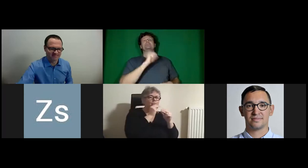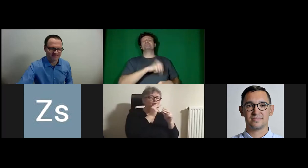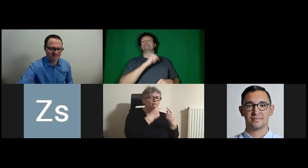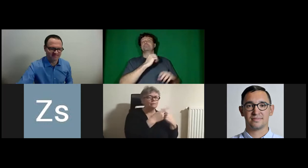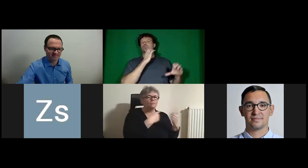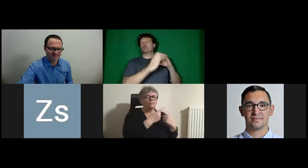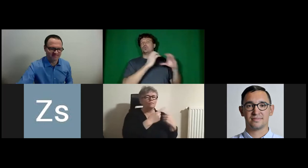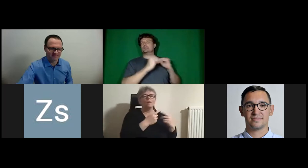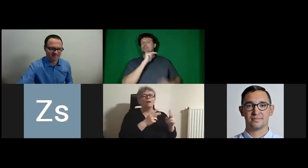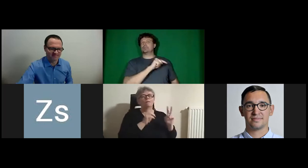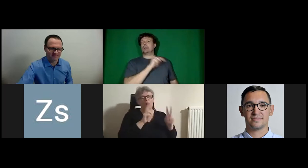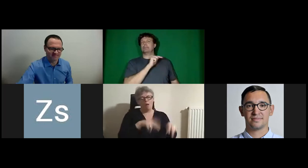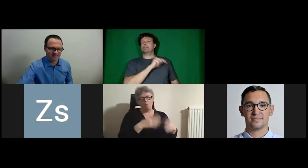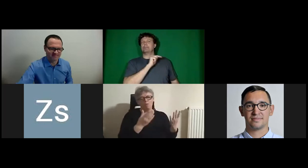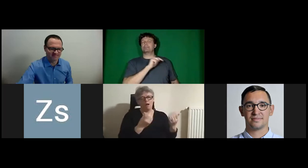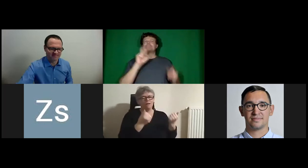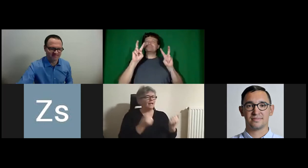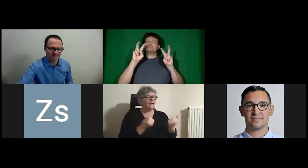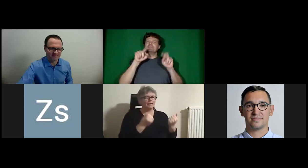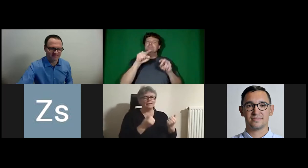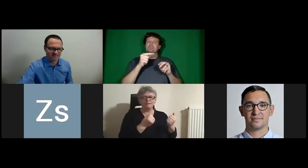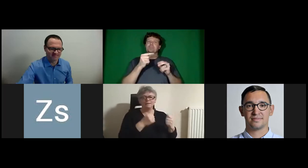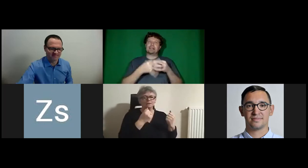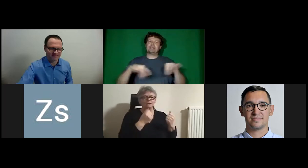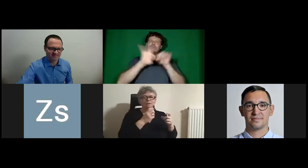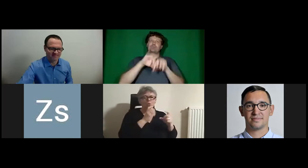And they told me that I'd really